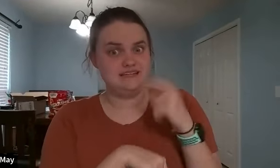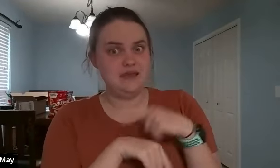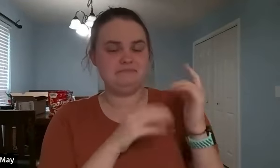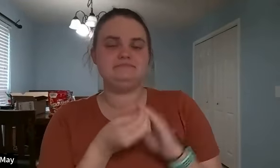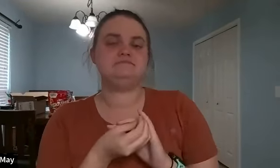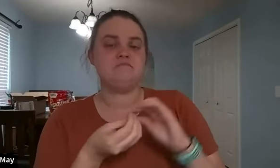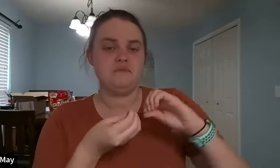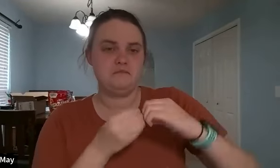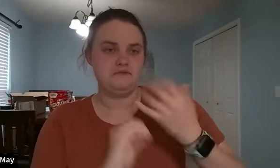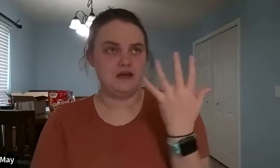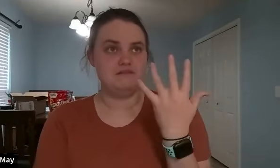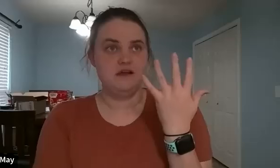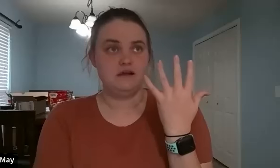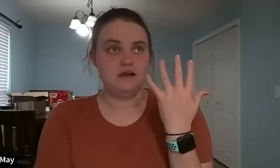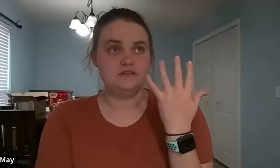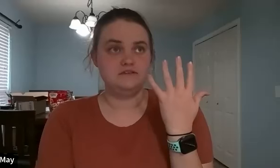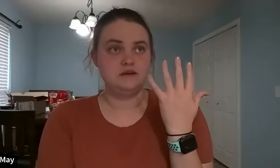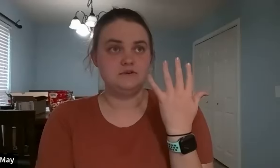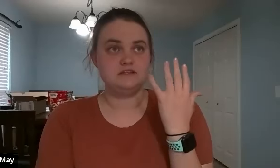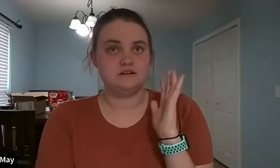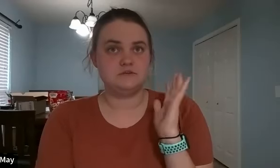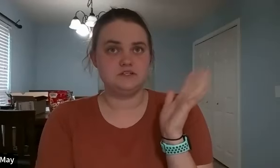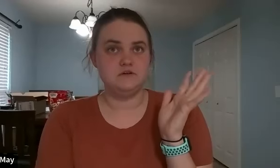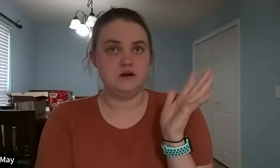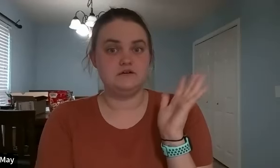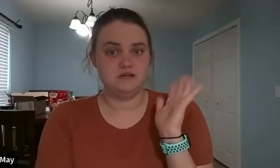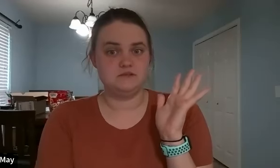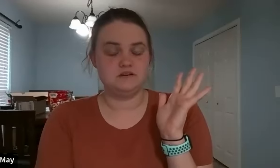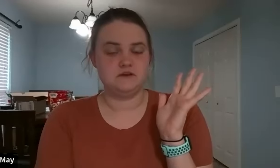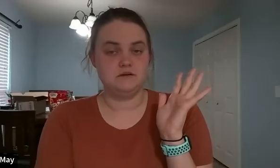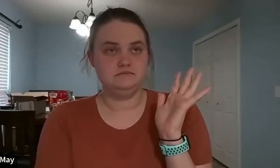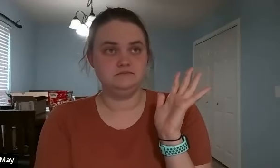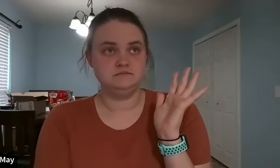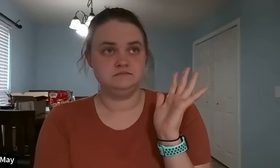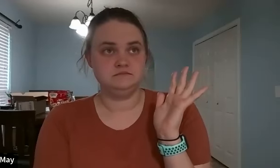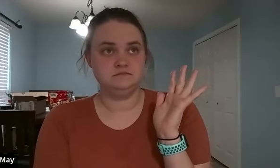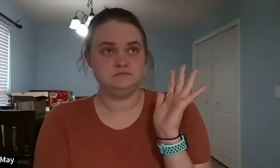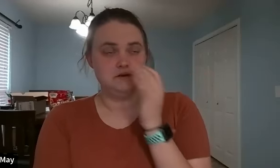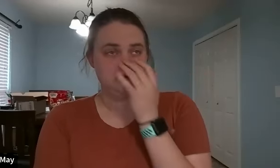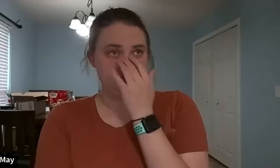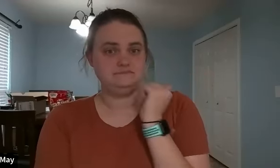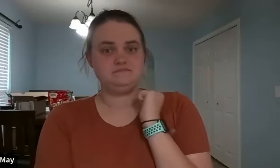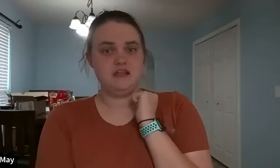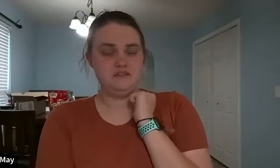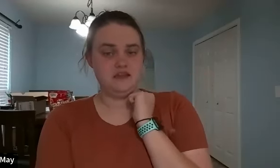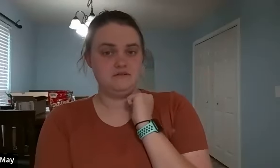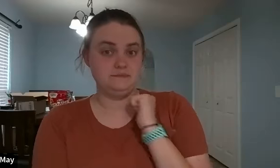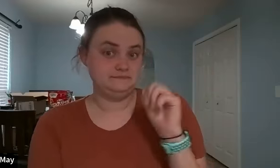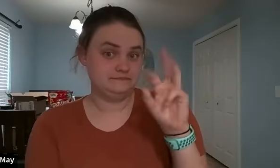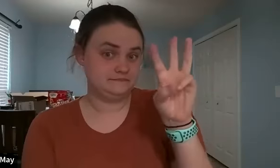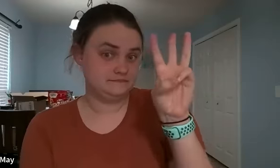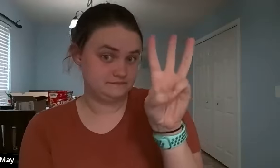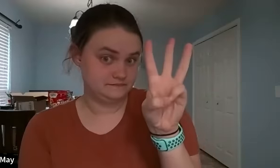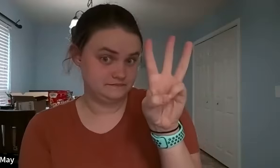time. 5, gotta think of a number that's not gonna be too hard and mess myself up. Okay, I think I have one.